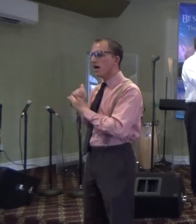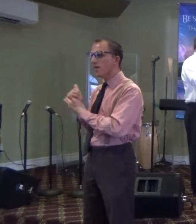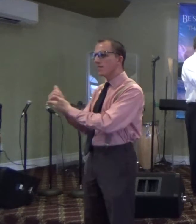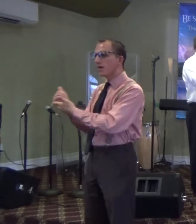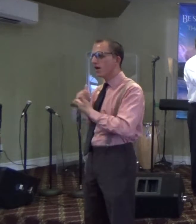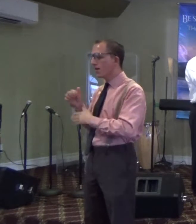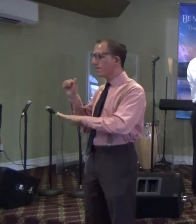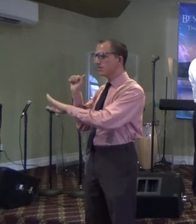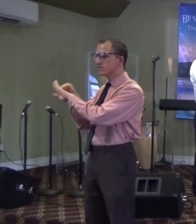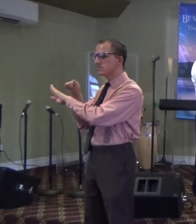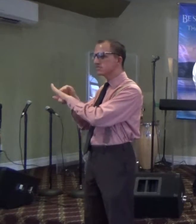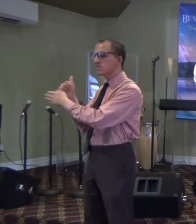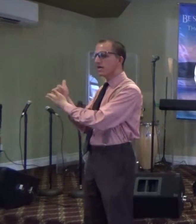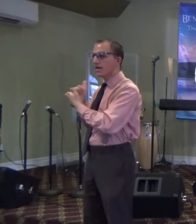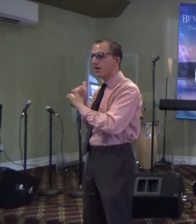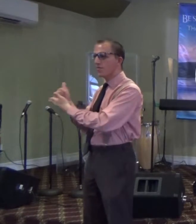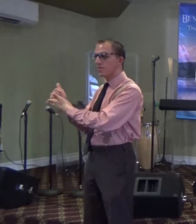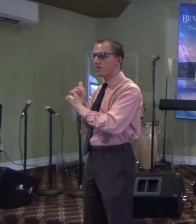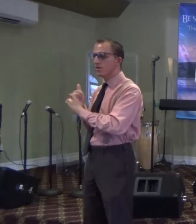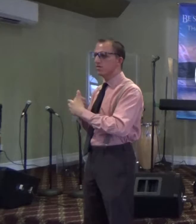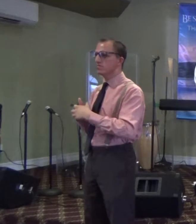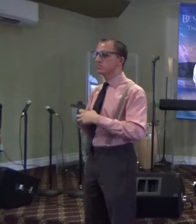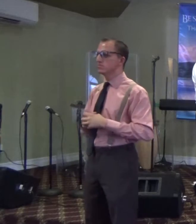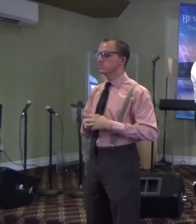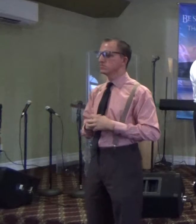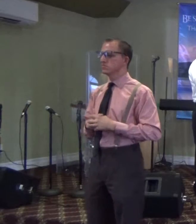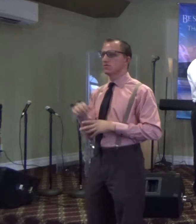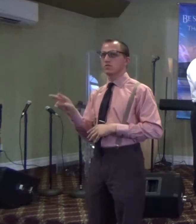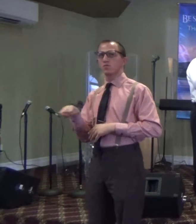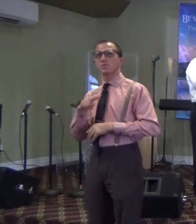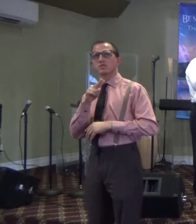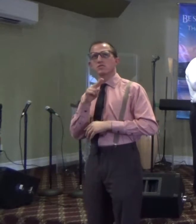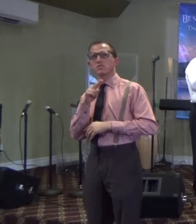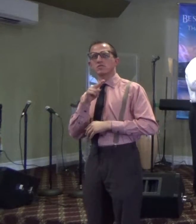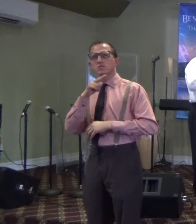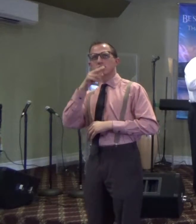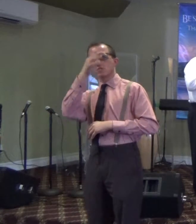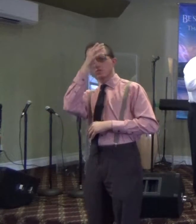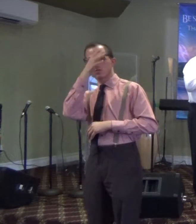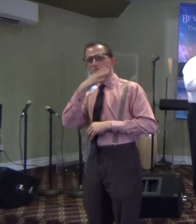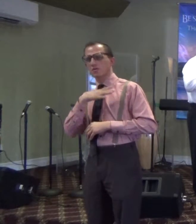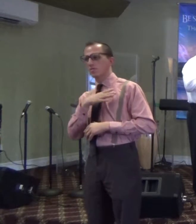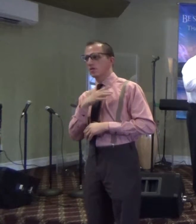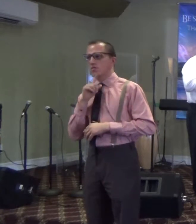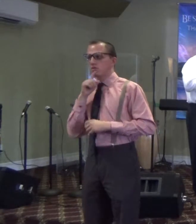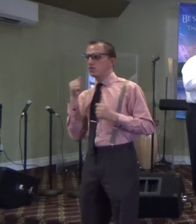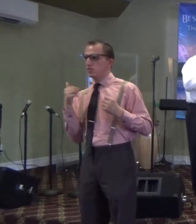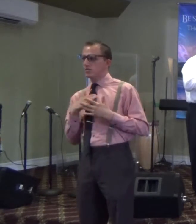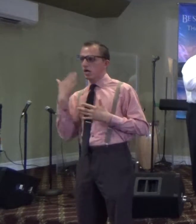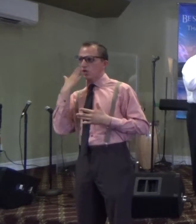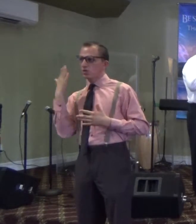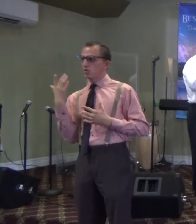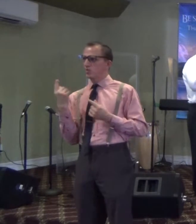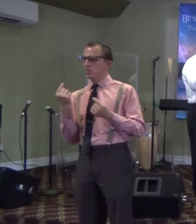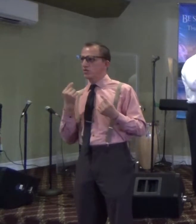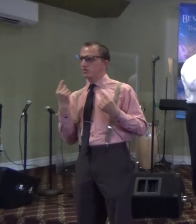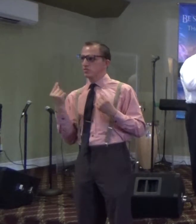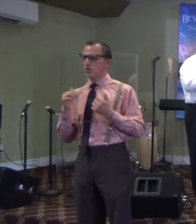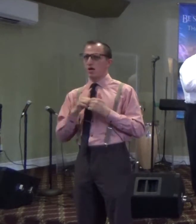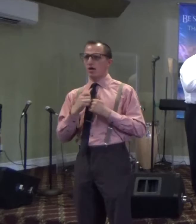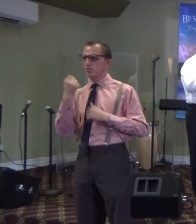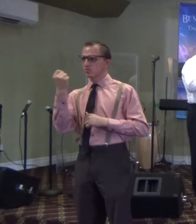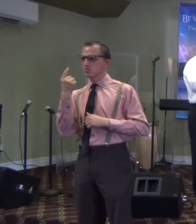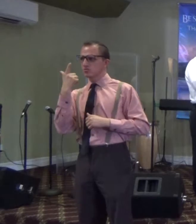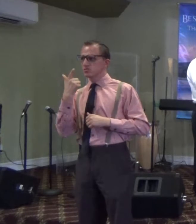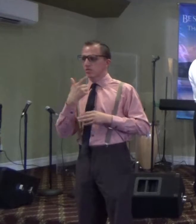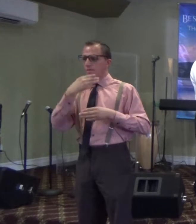ayúdeme, please help me, ayúdeme. help me. Y yo lo miré y And I saw con him cierta reserva, no with a supe certain cómo reservation. entender,